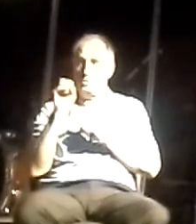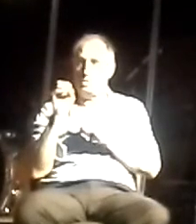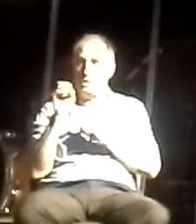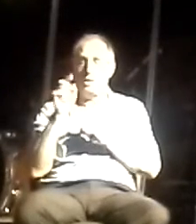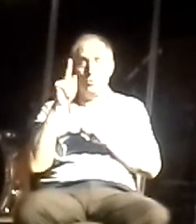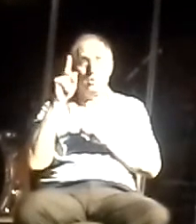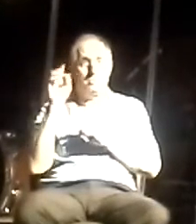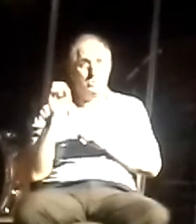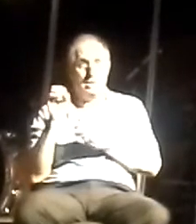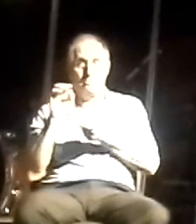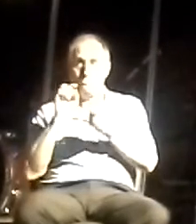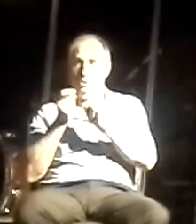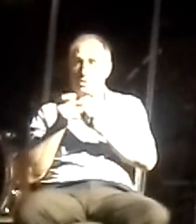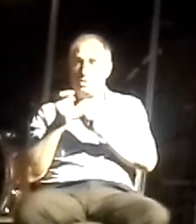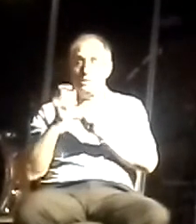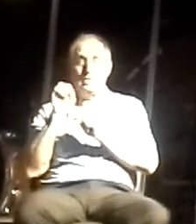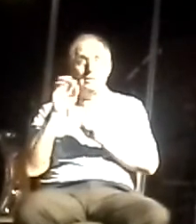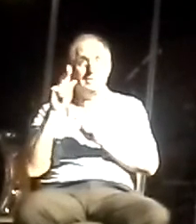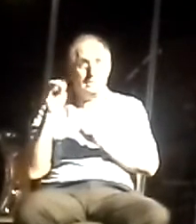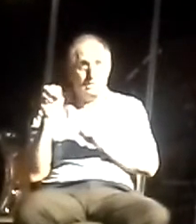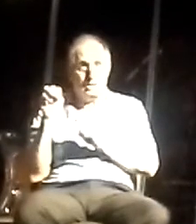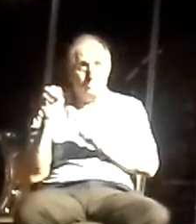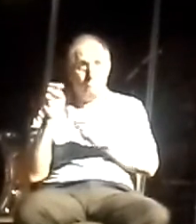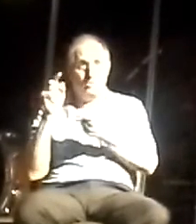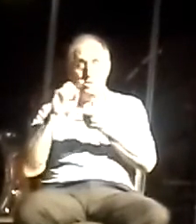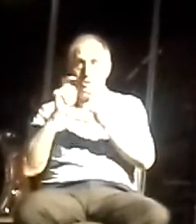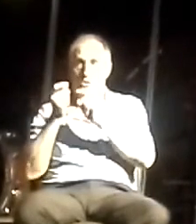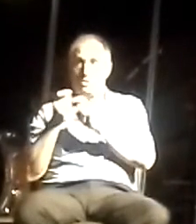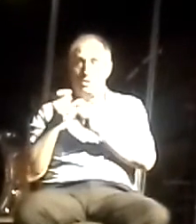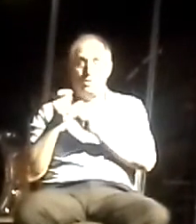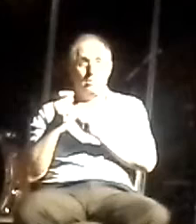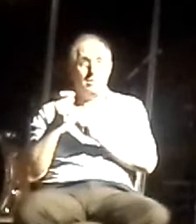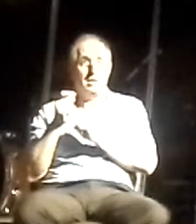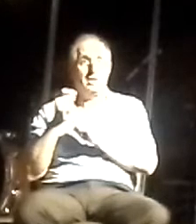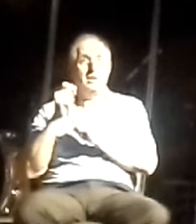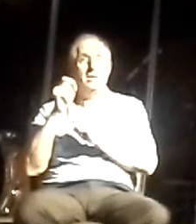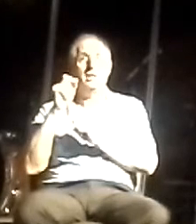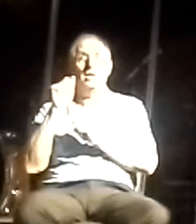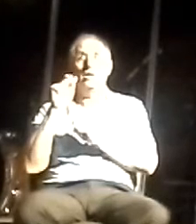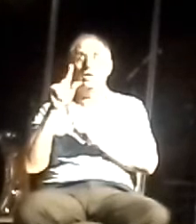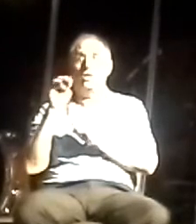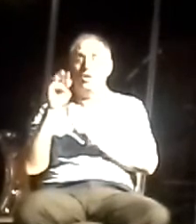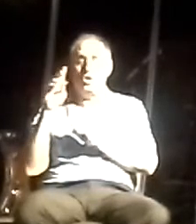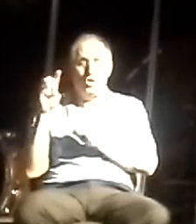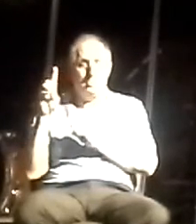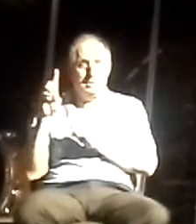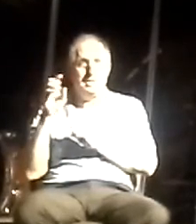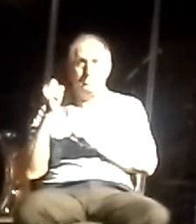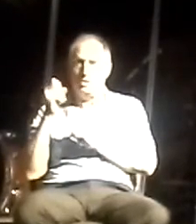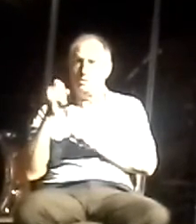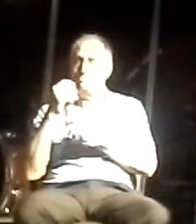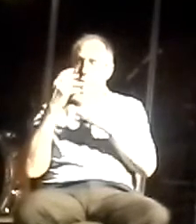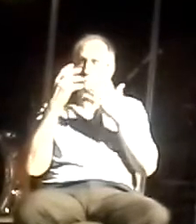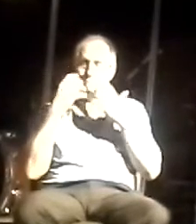then 1%, then skim, then you're milking almonds. It's just tastes sad. I